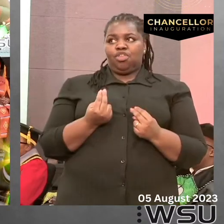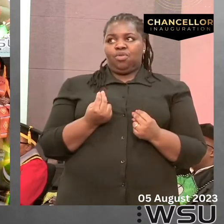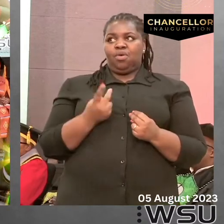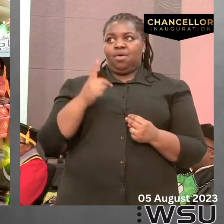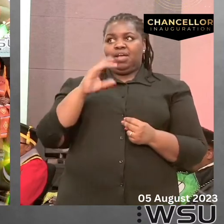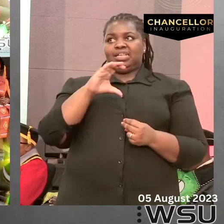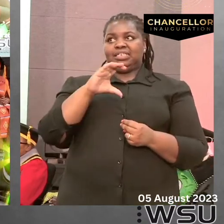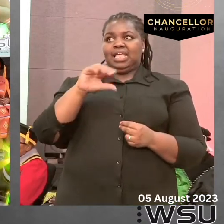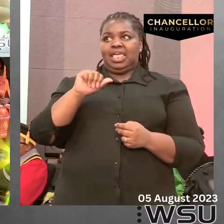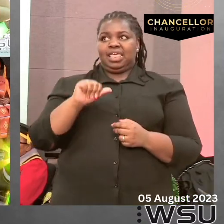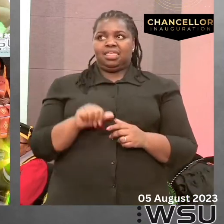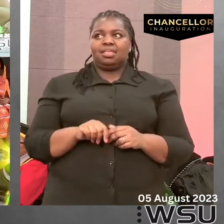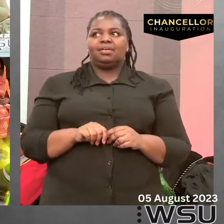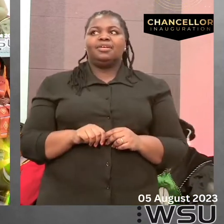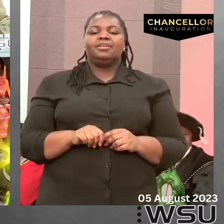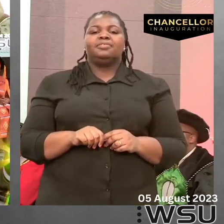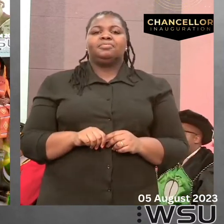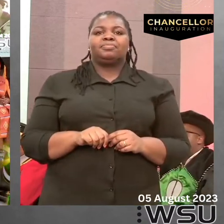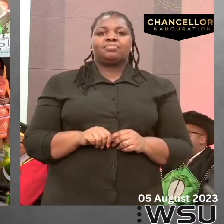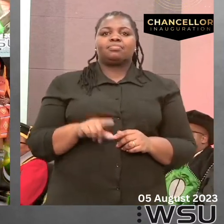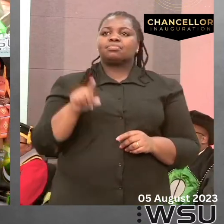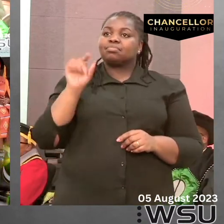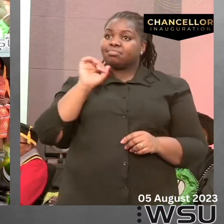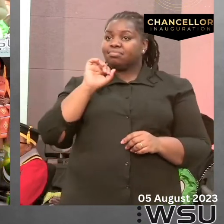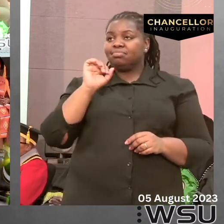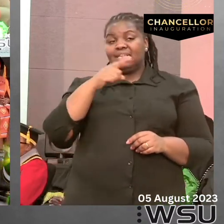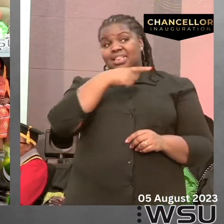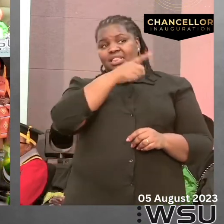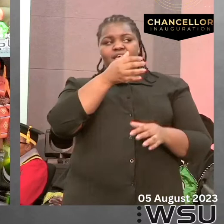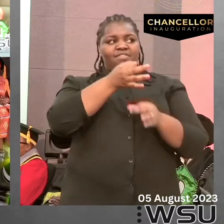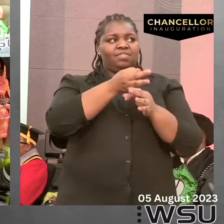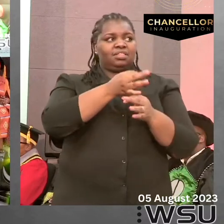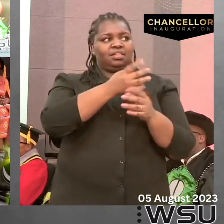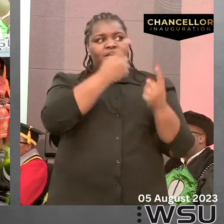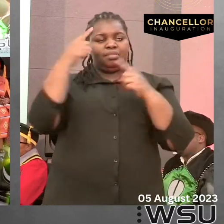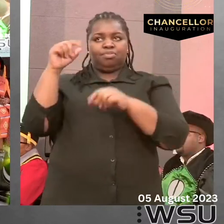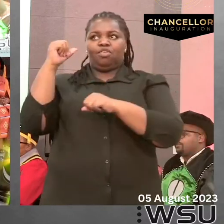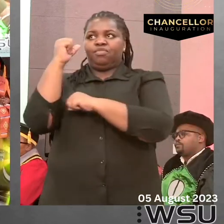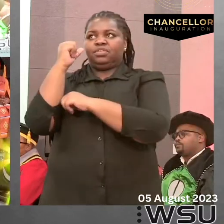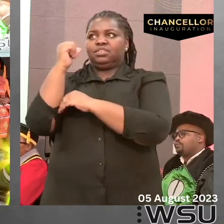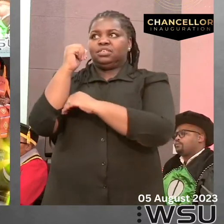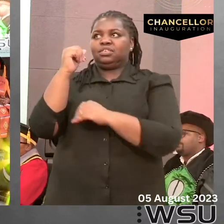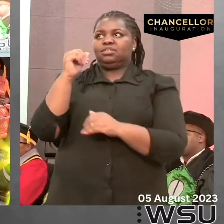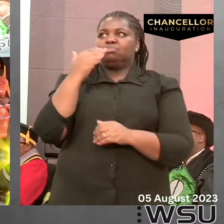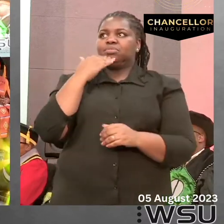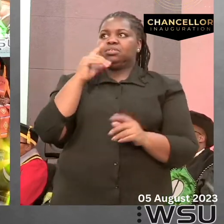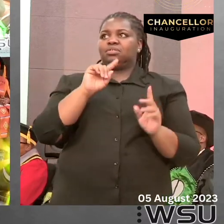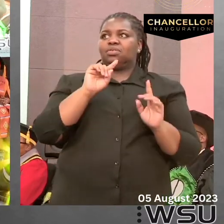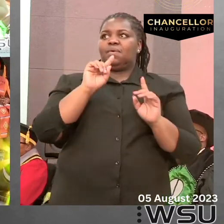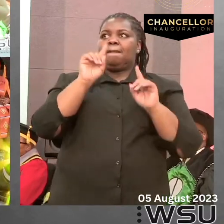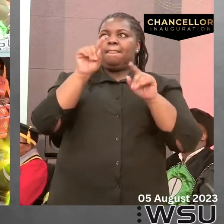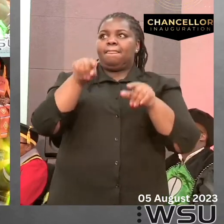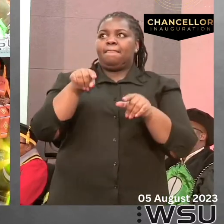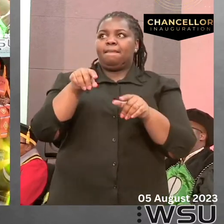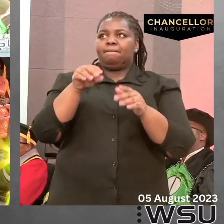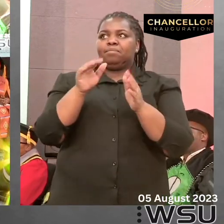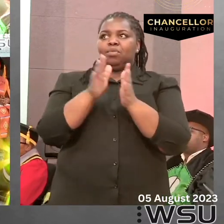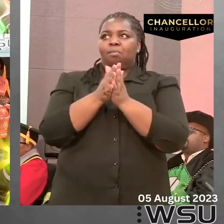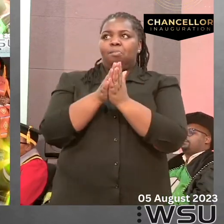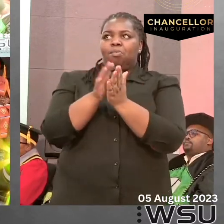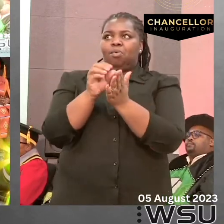accountant, their father came to office and asked us to go and be the bookkeepers